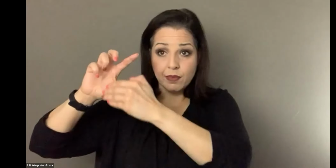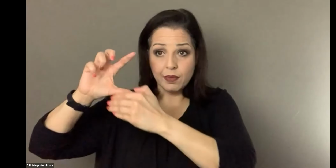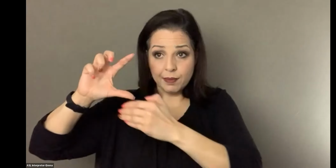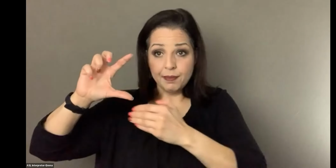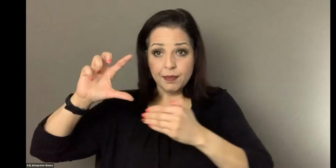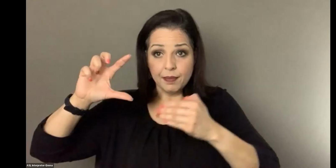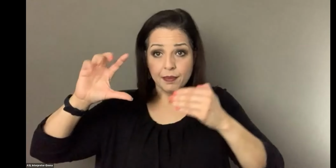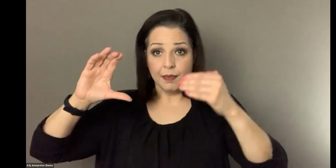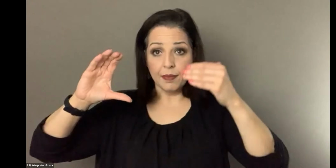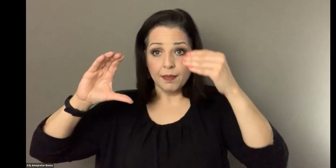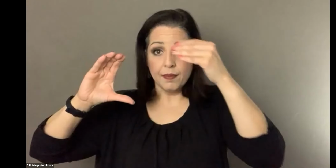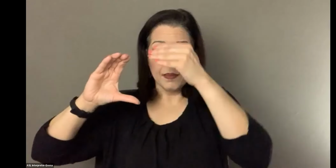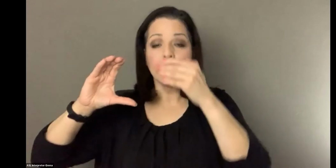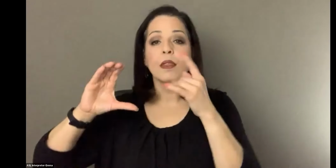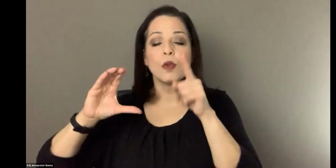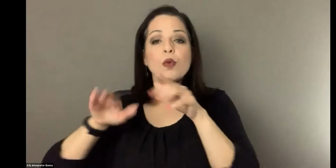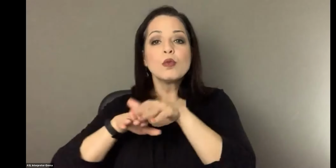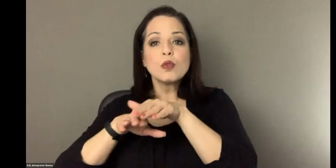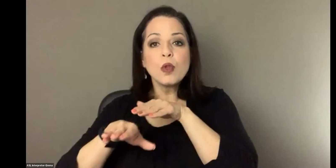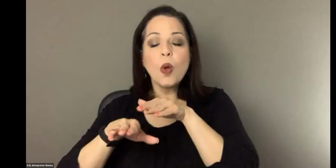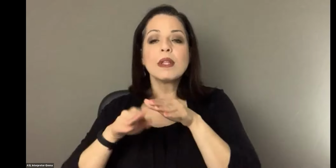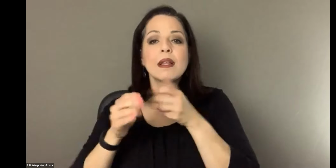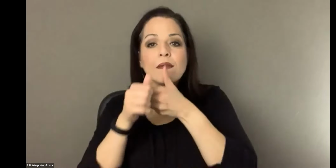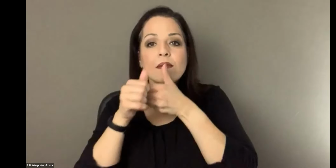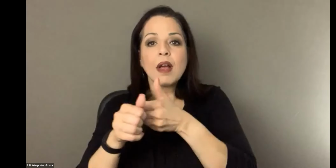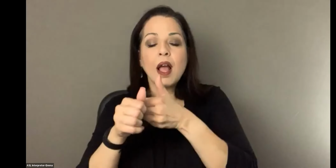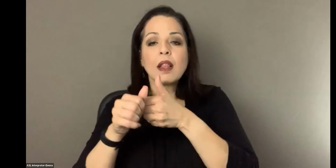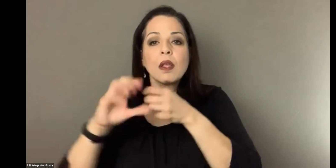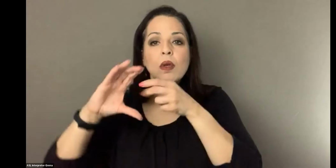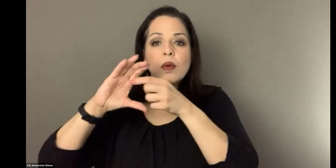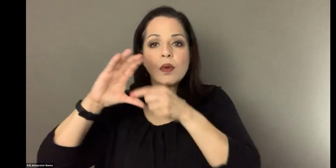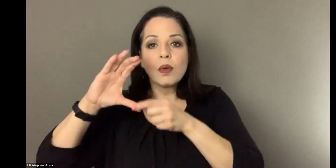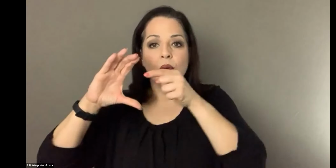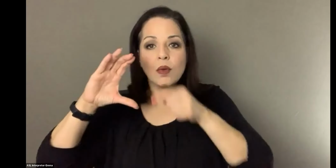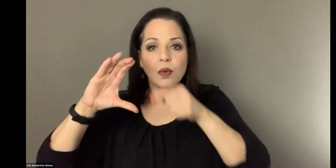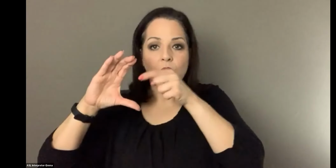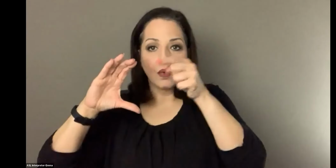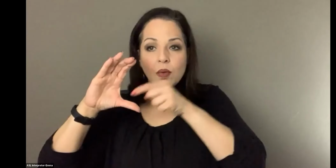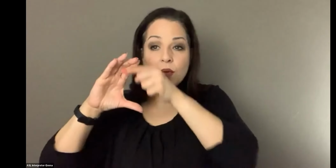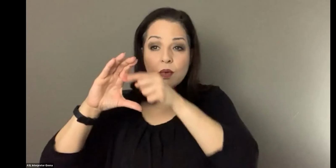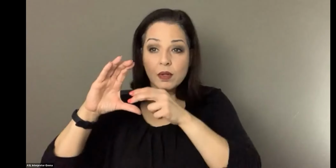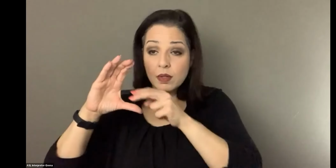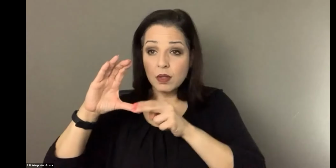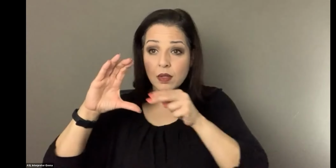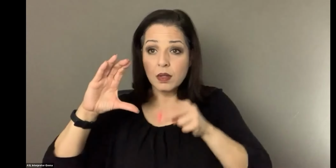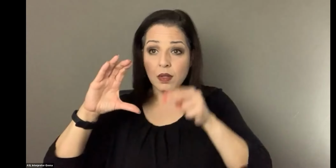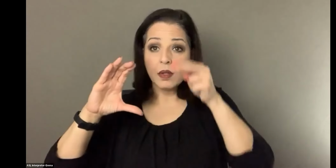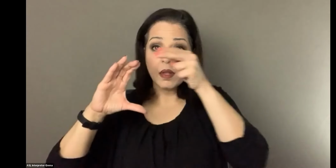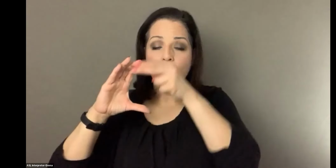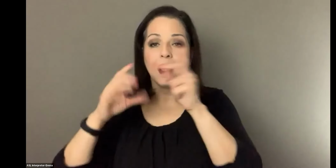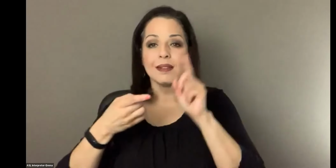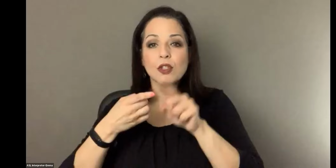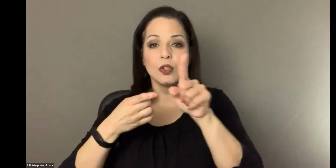and you slowly follow the spokes of a bicycle wheel until you've examined